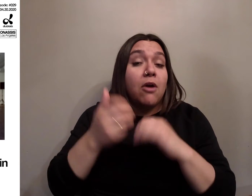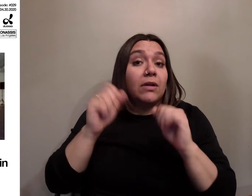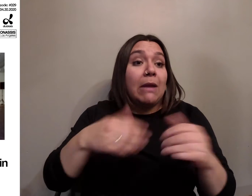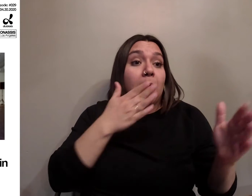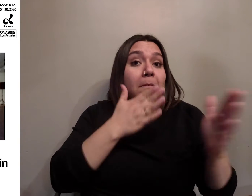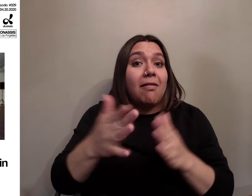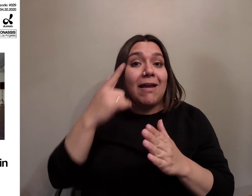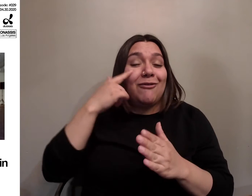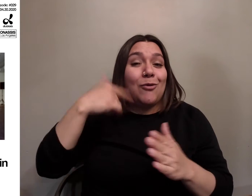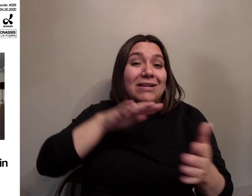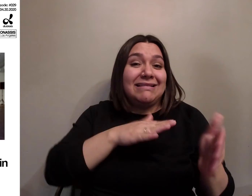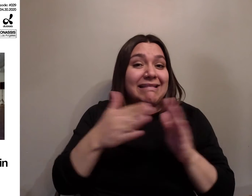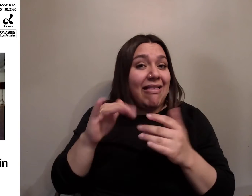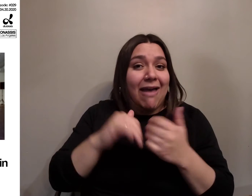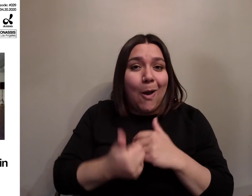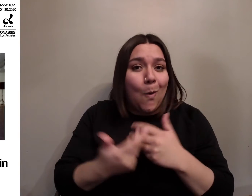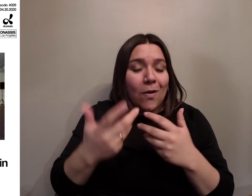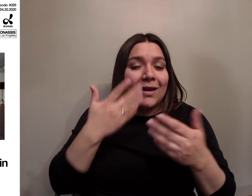that